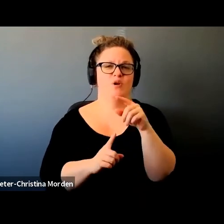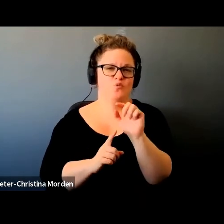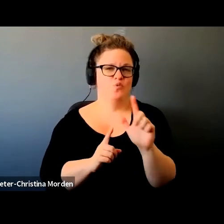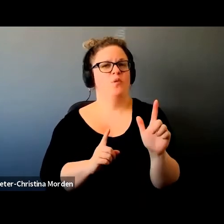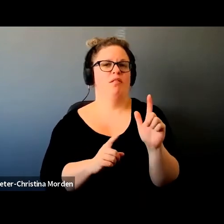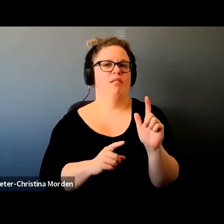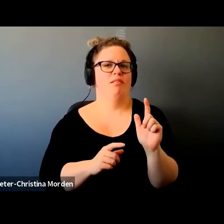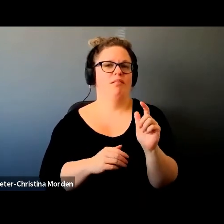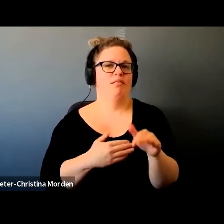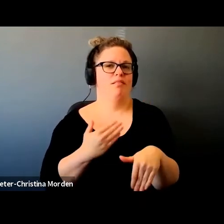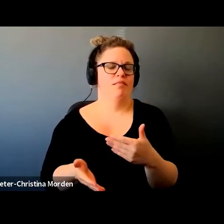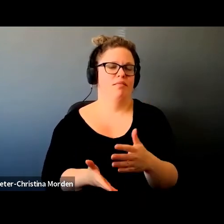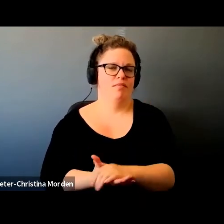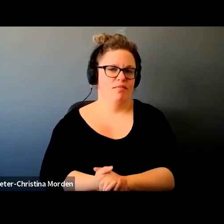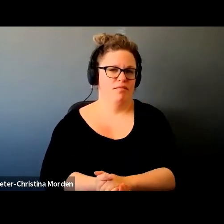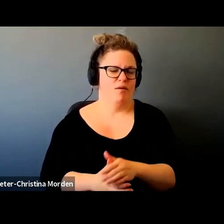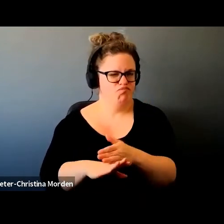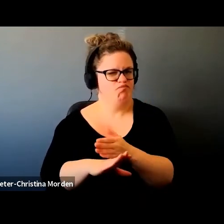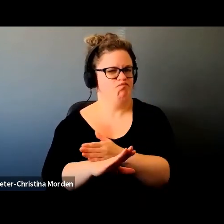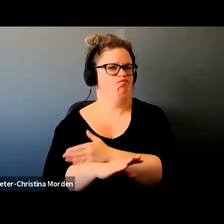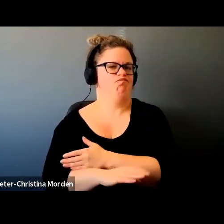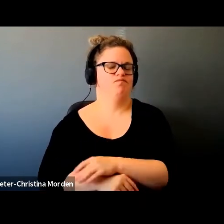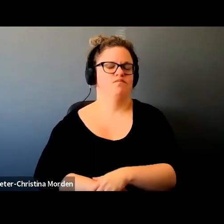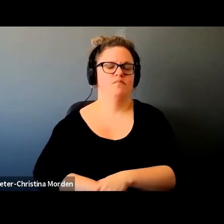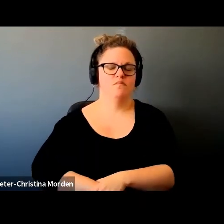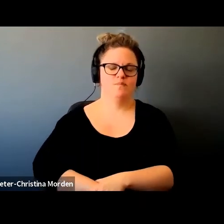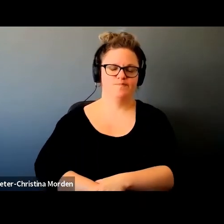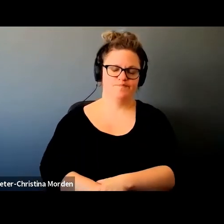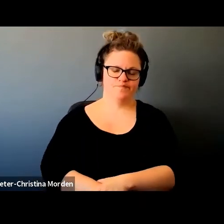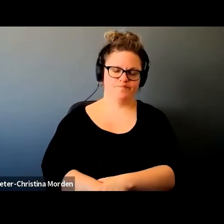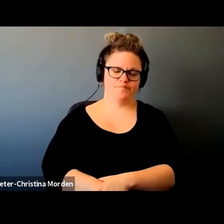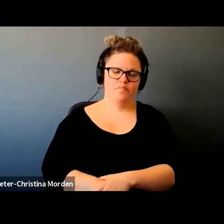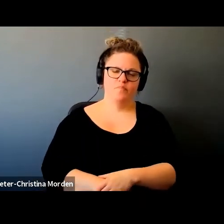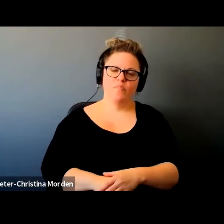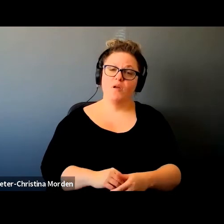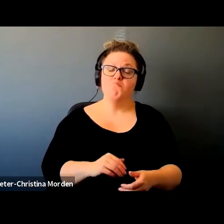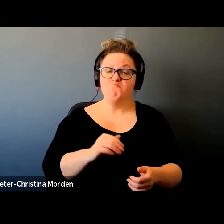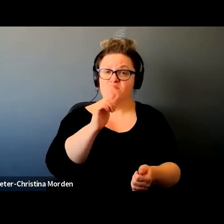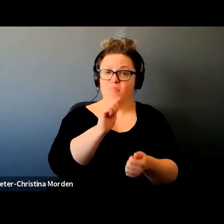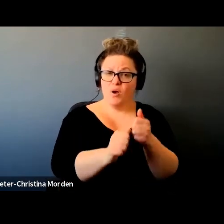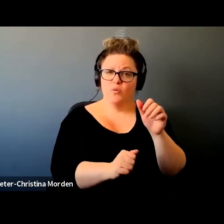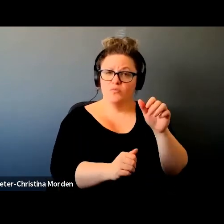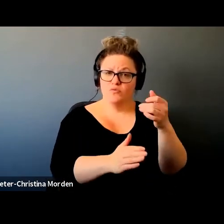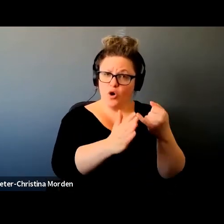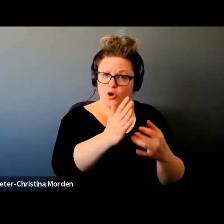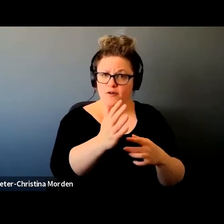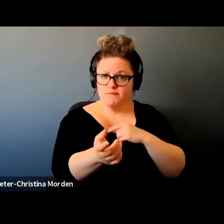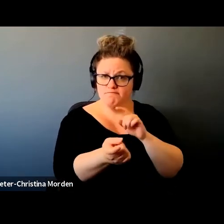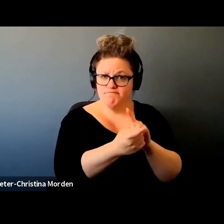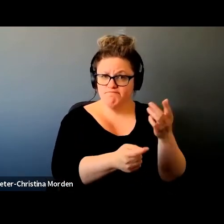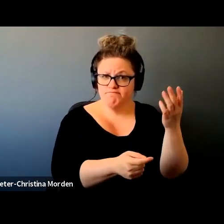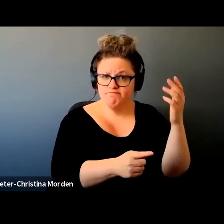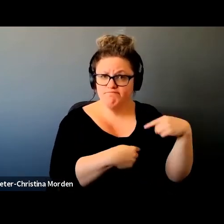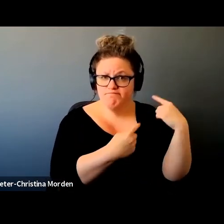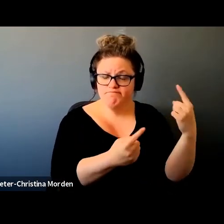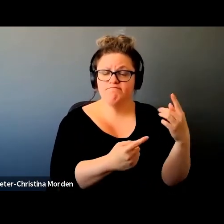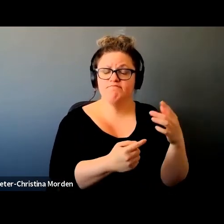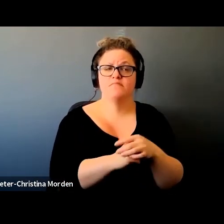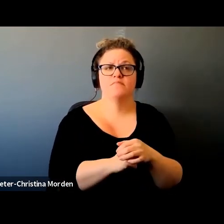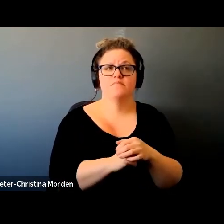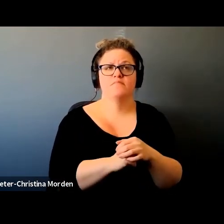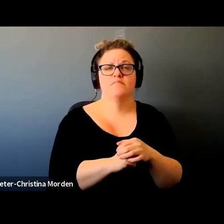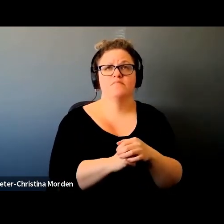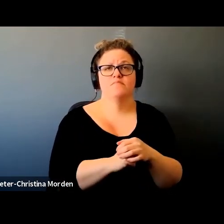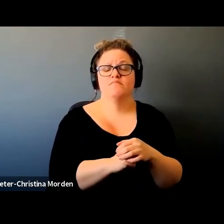way. In the same light, most creative people I know, they go through part of the process.